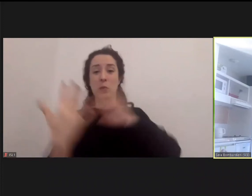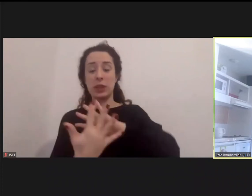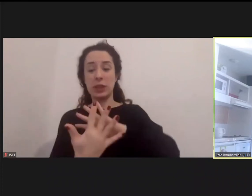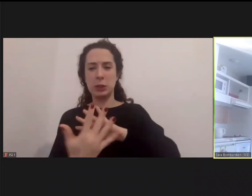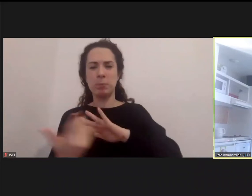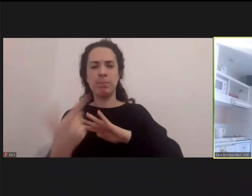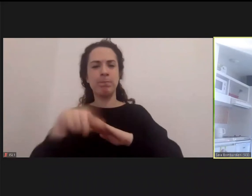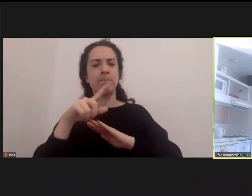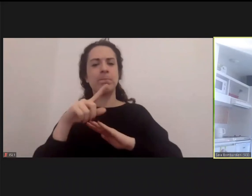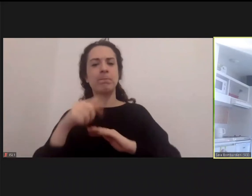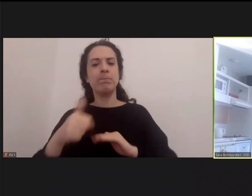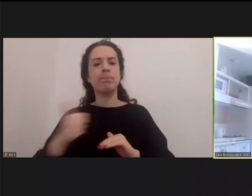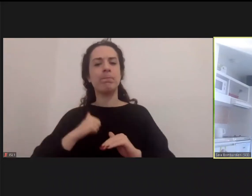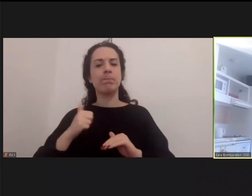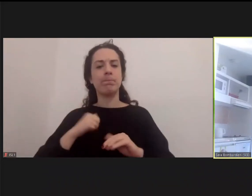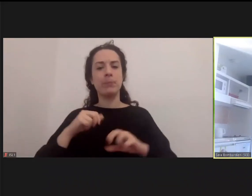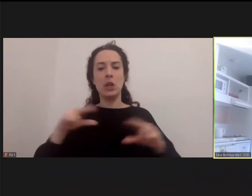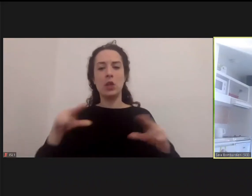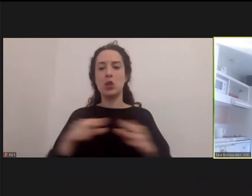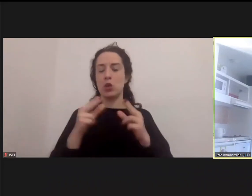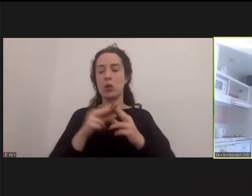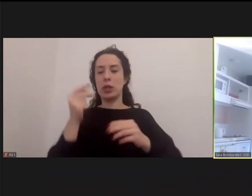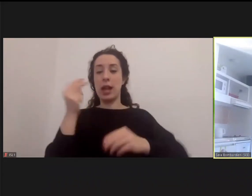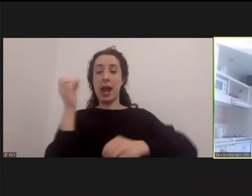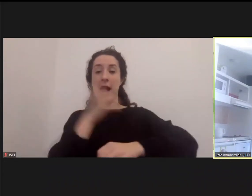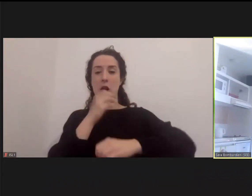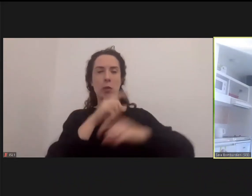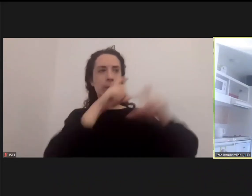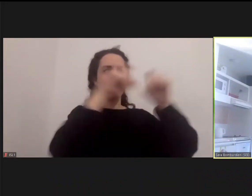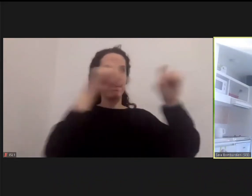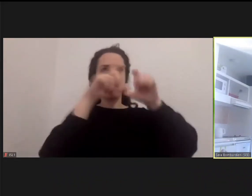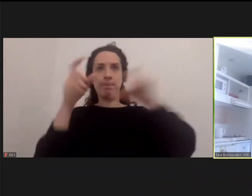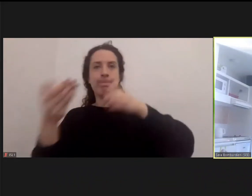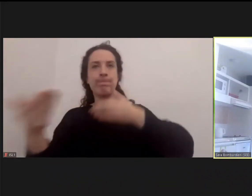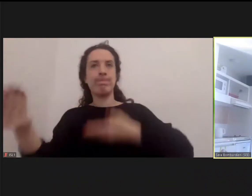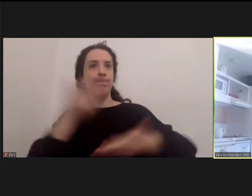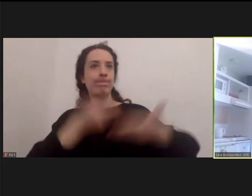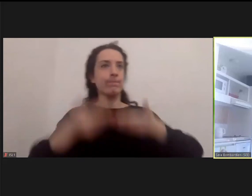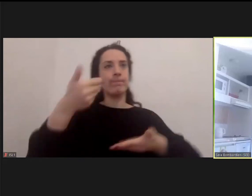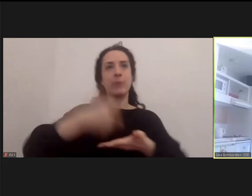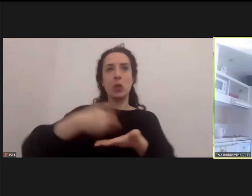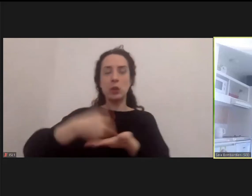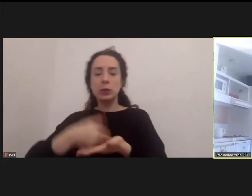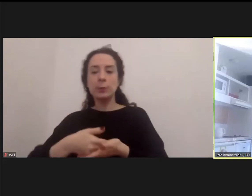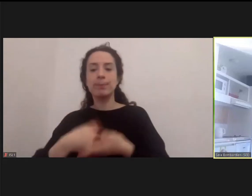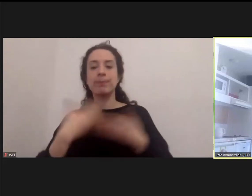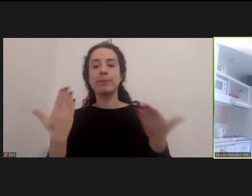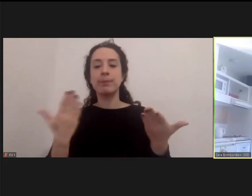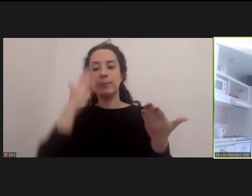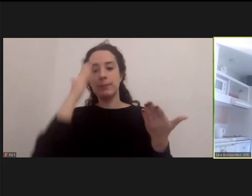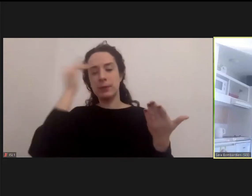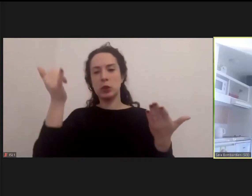opportunity for social economy entities to contribute and demonstrate that social economy